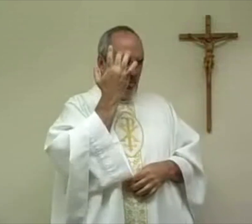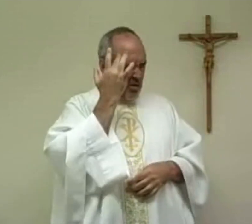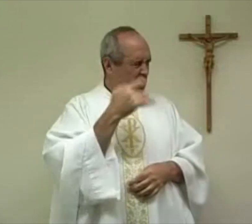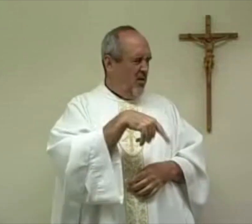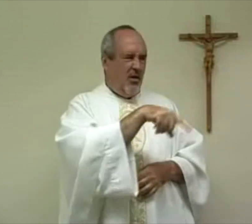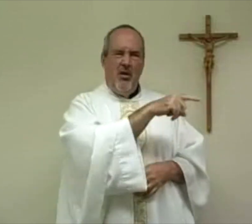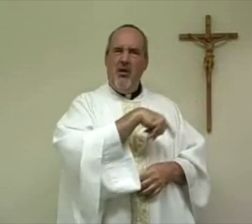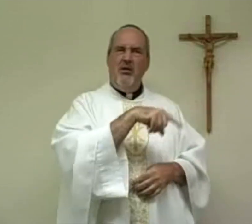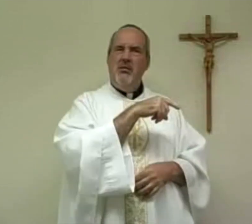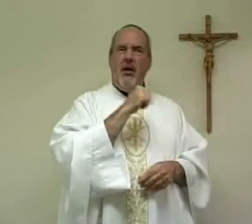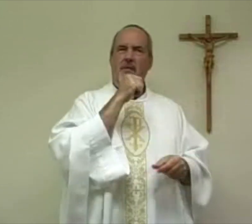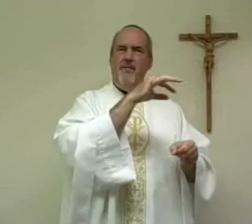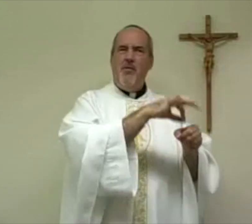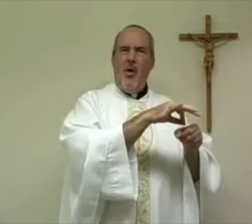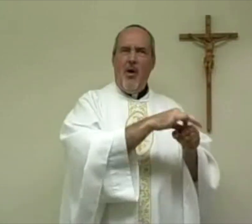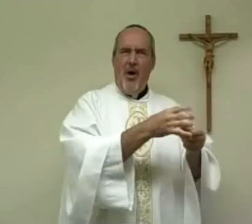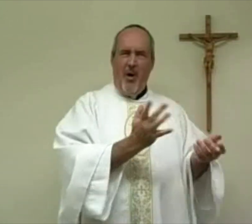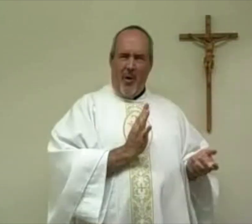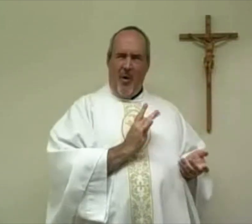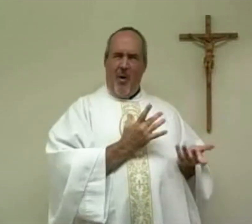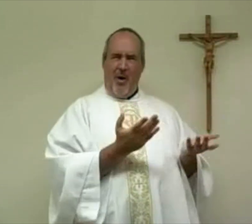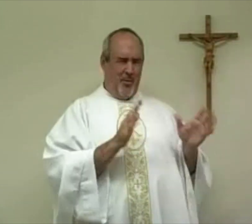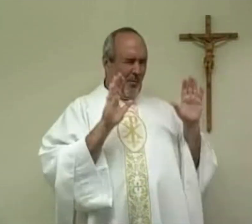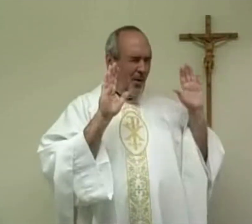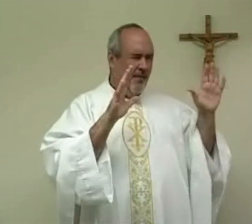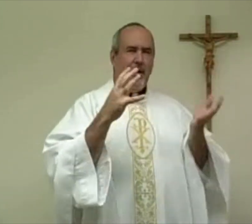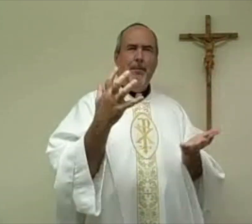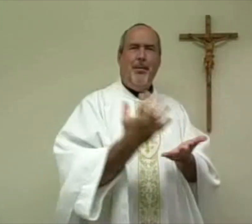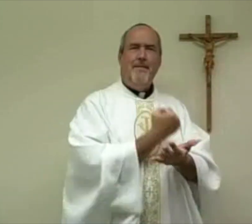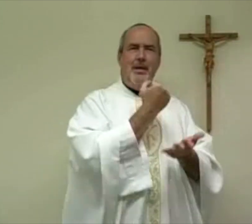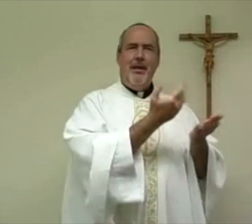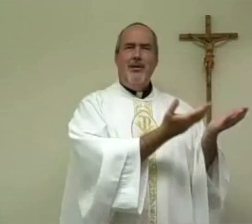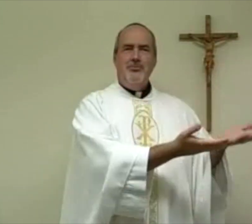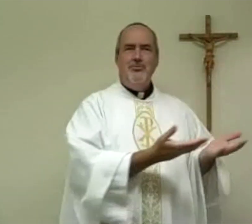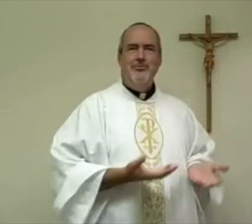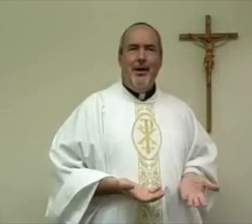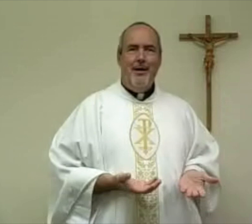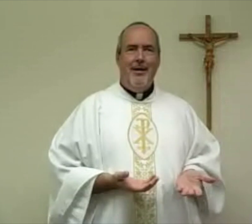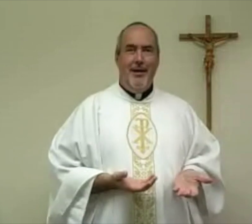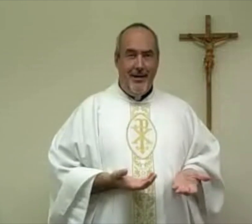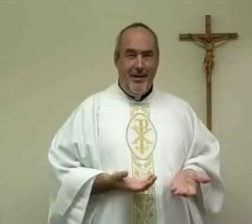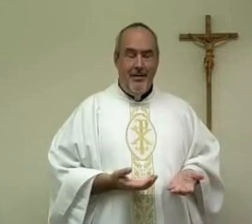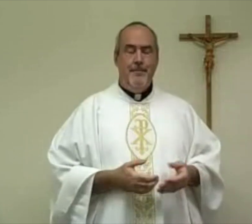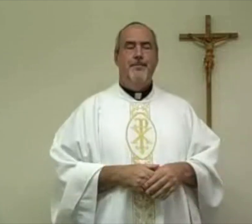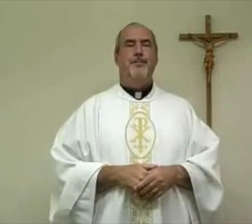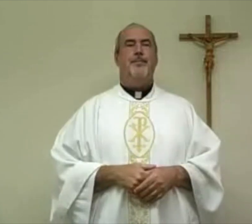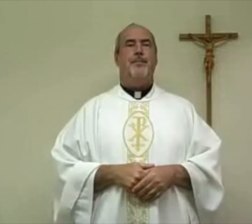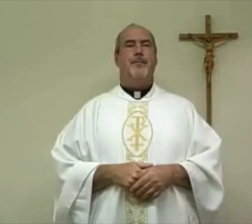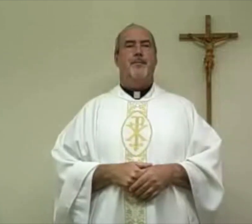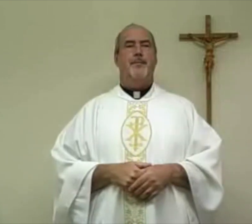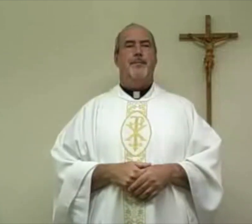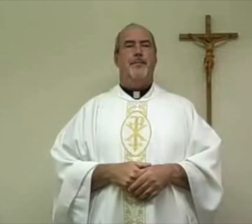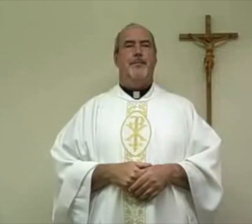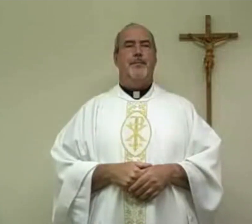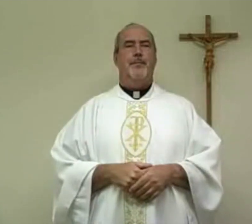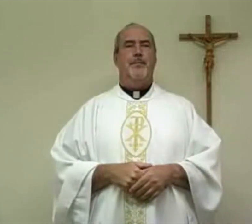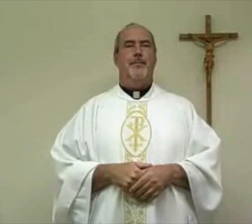them. So they can't understand why more Americans aren't seizing that wonderful opportunity to